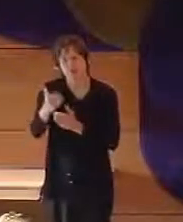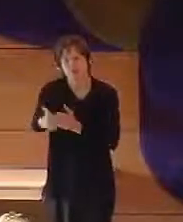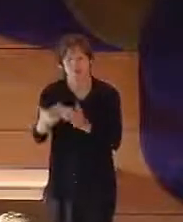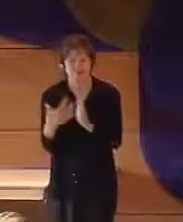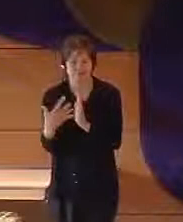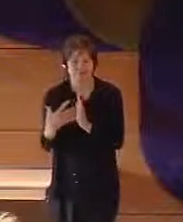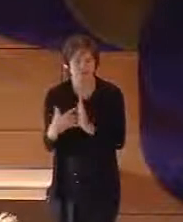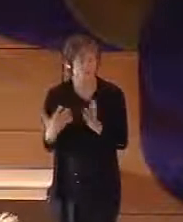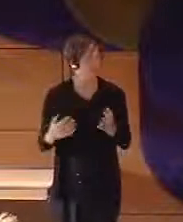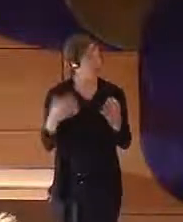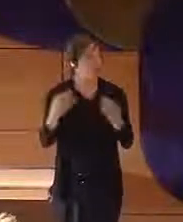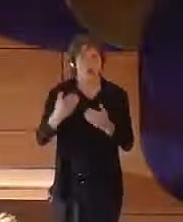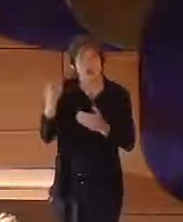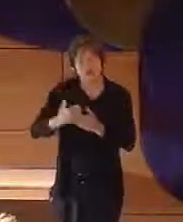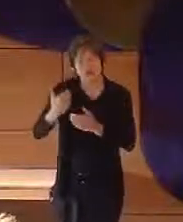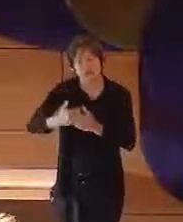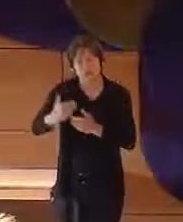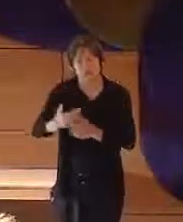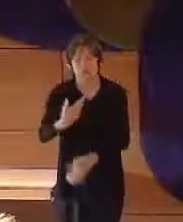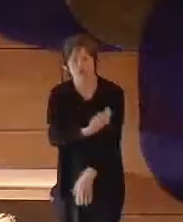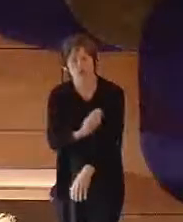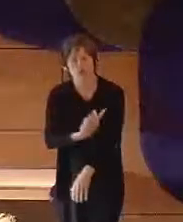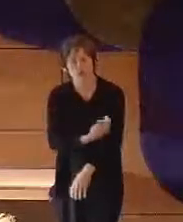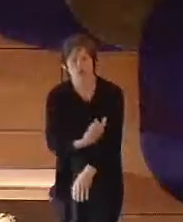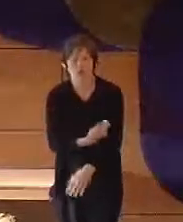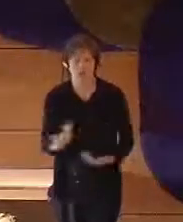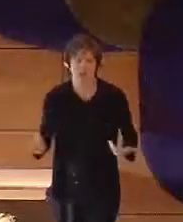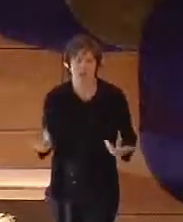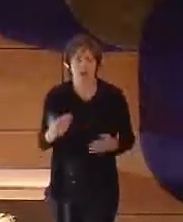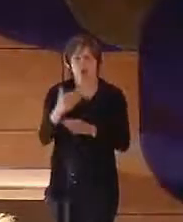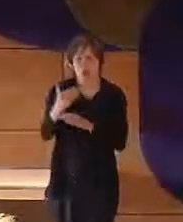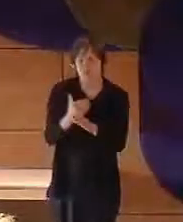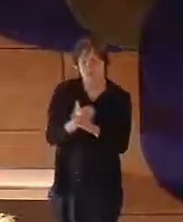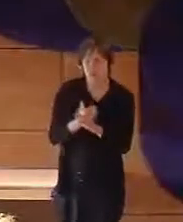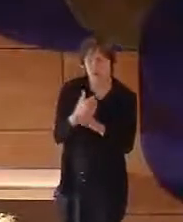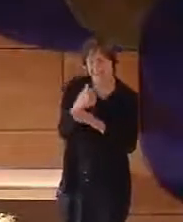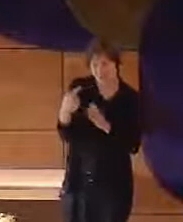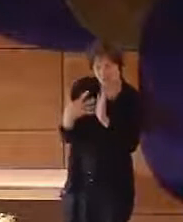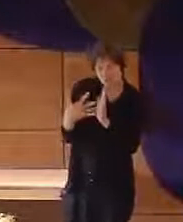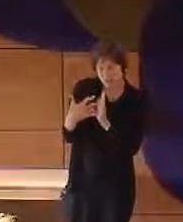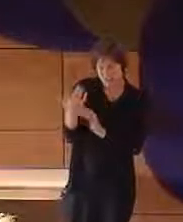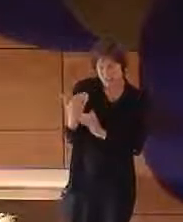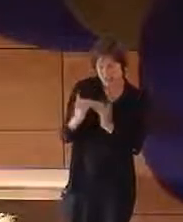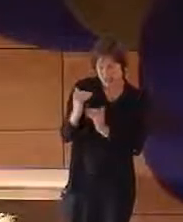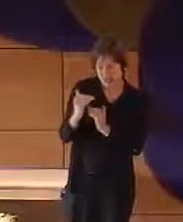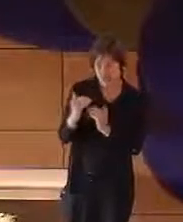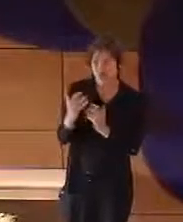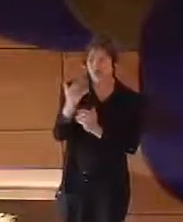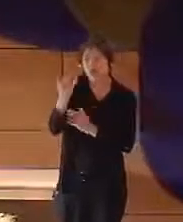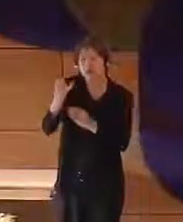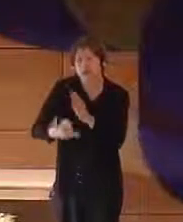the testosterone level before and after. So how many of you have had children who've had those tests done? A